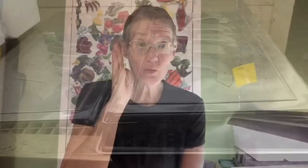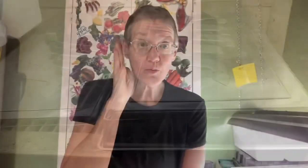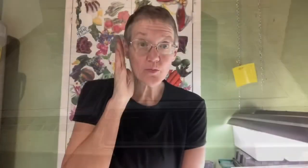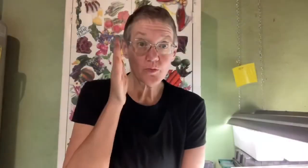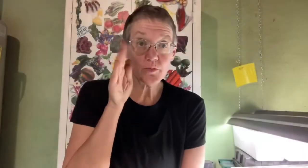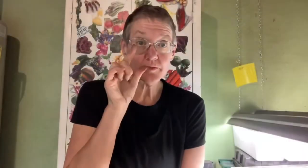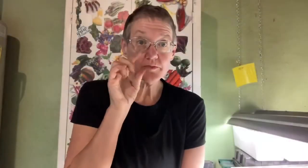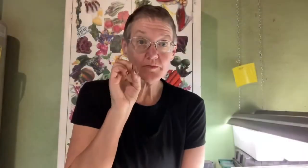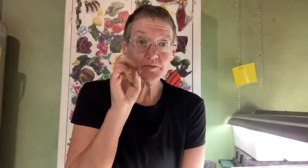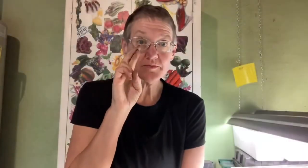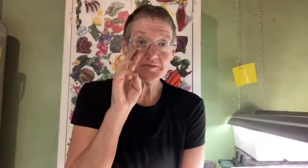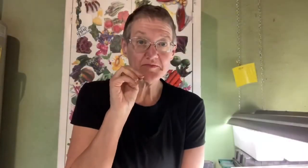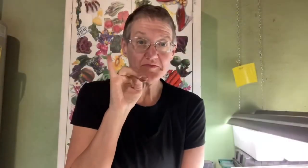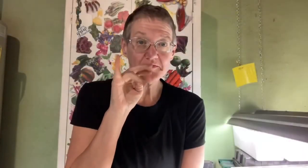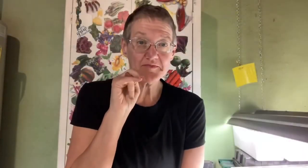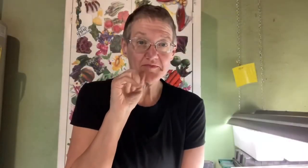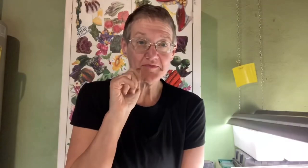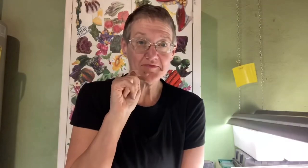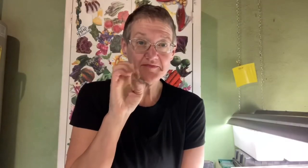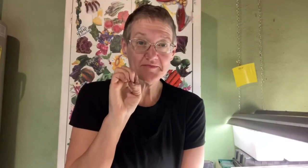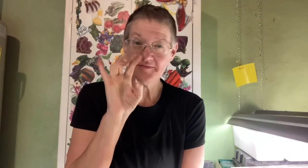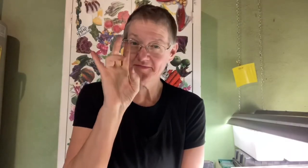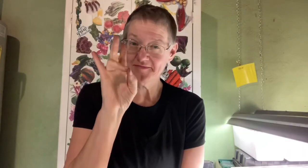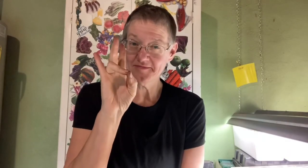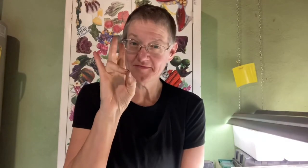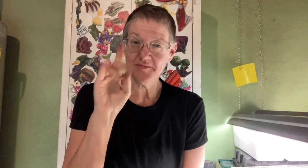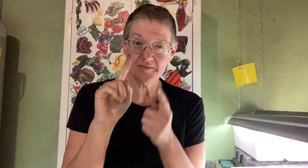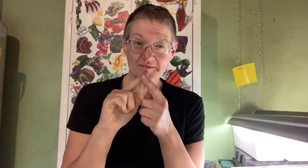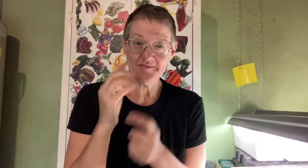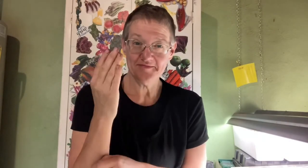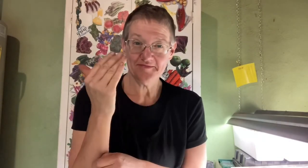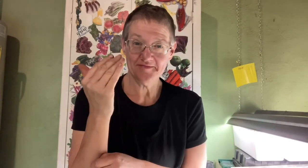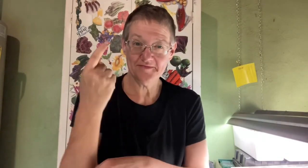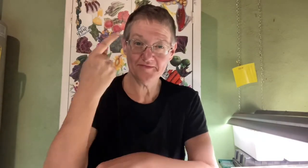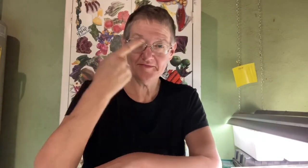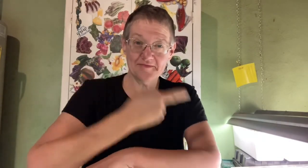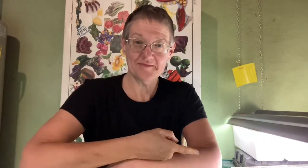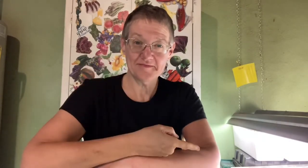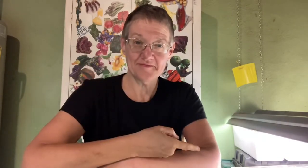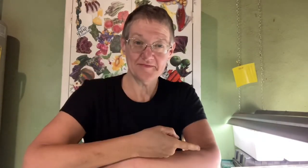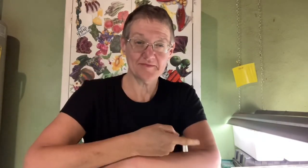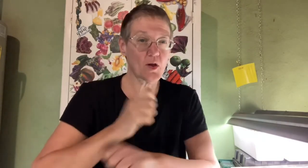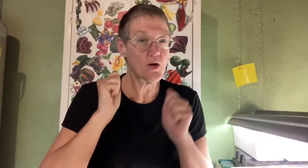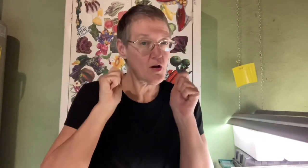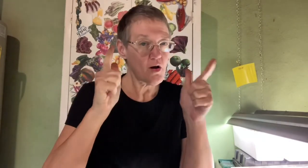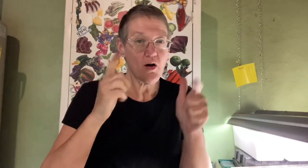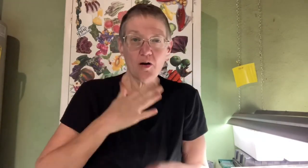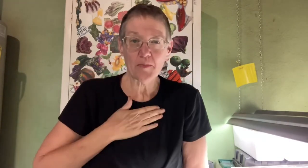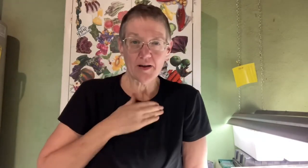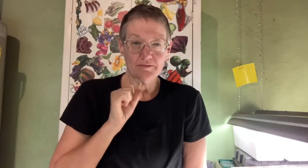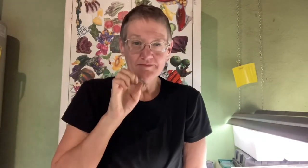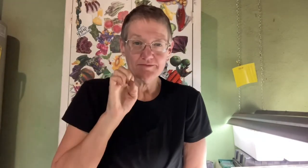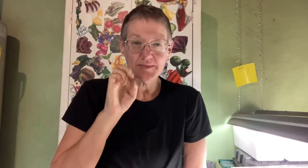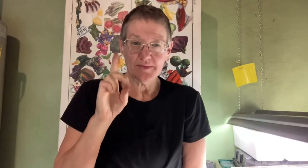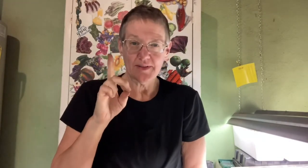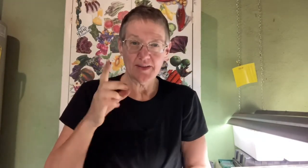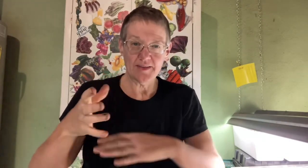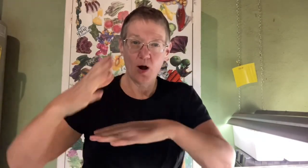Now they're going to germinate in about 7 to 15 days. I cover all of the seeds